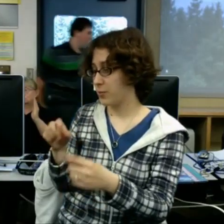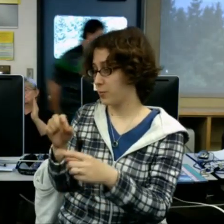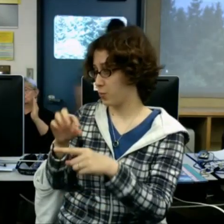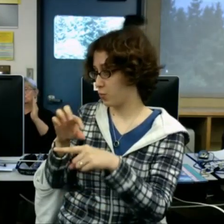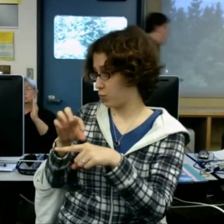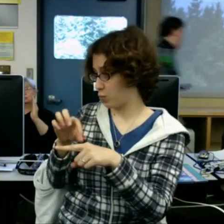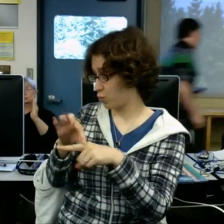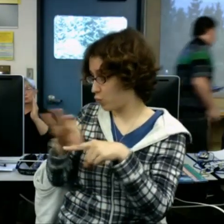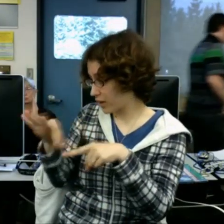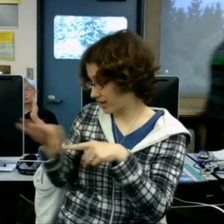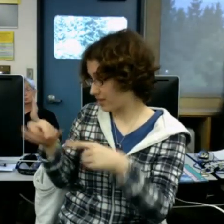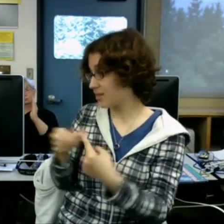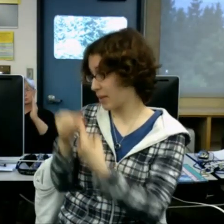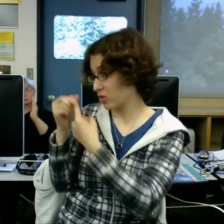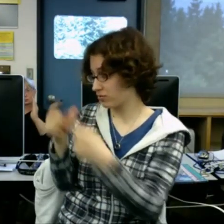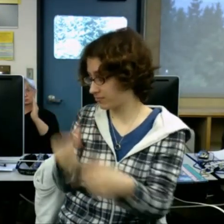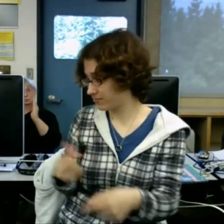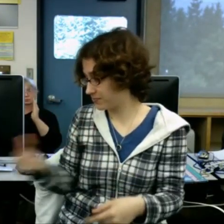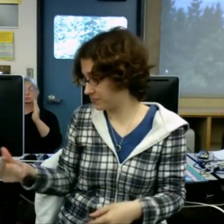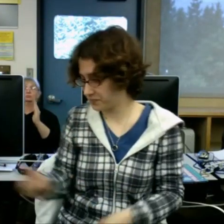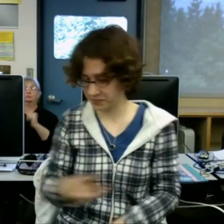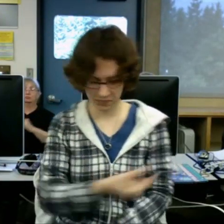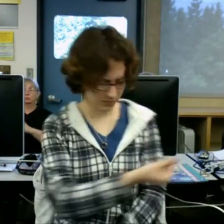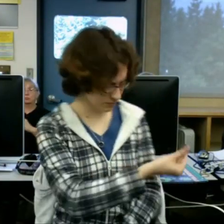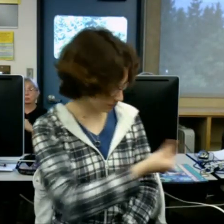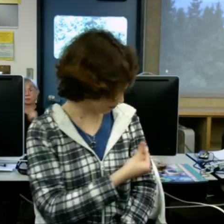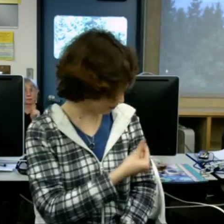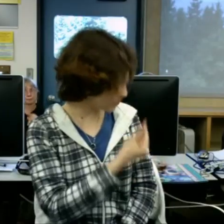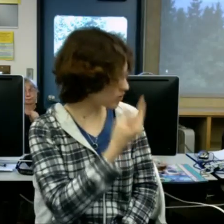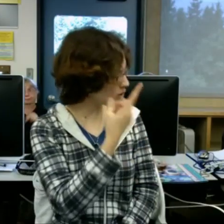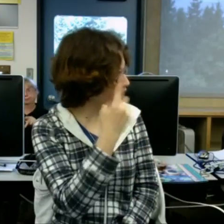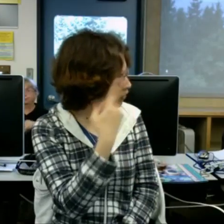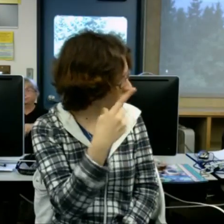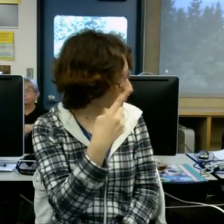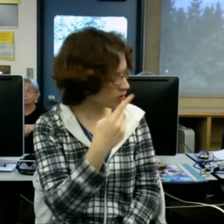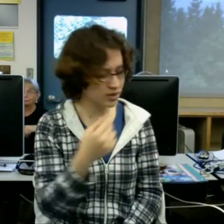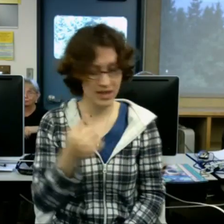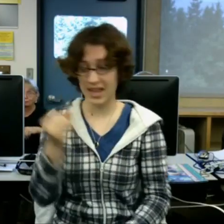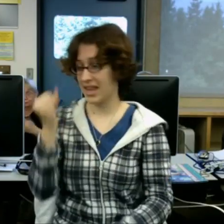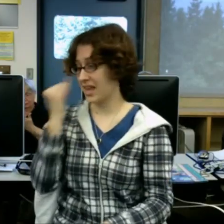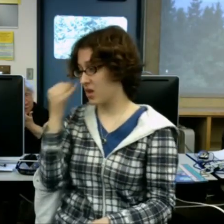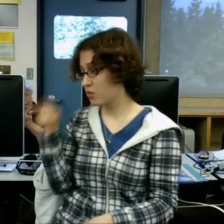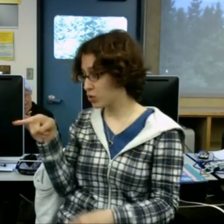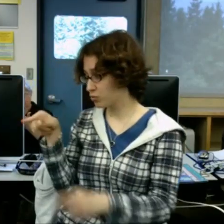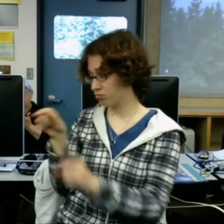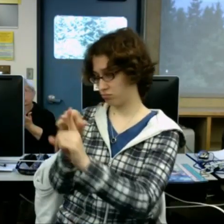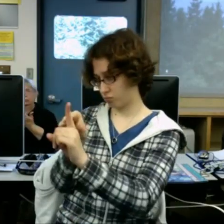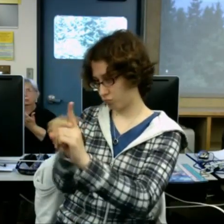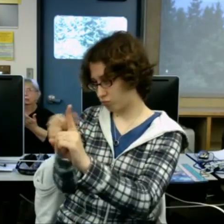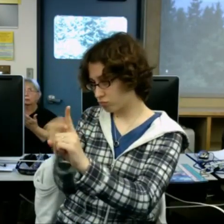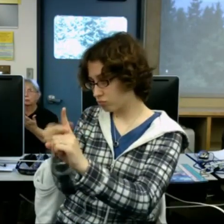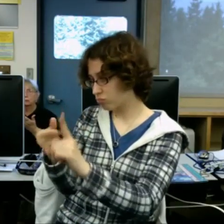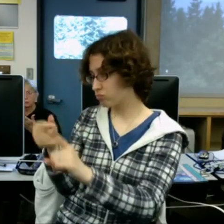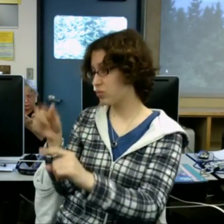Oh, and a ring. It's special." Okay, what's it for?" "If you turn it